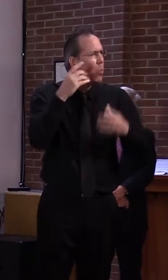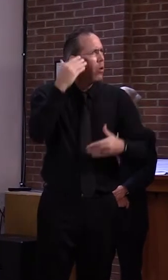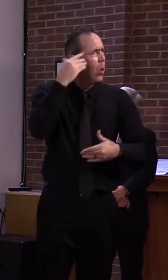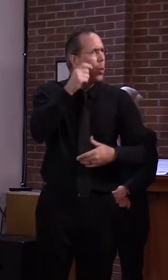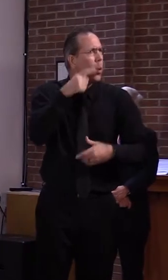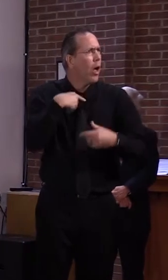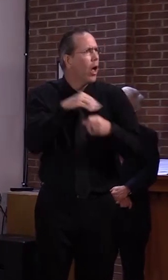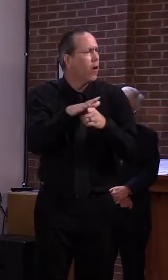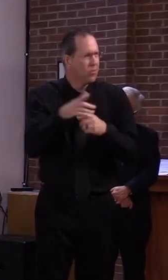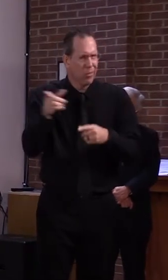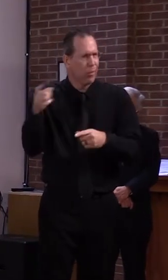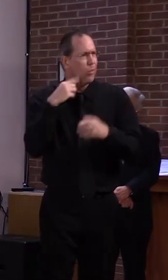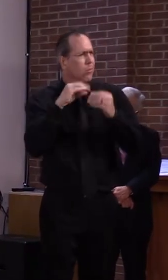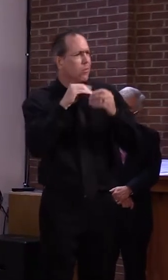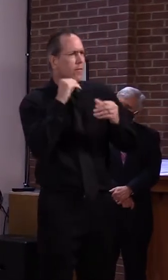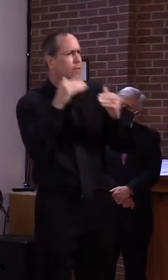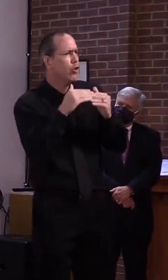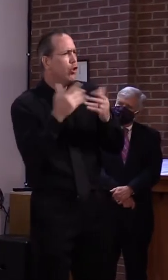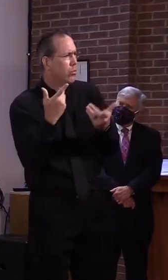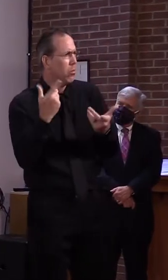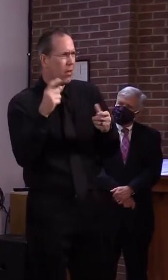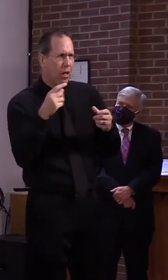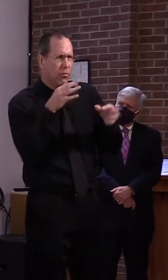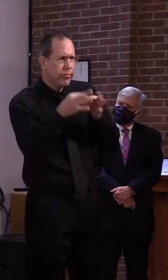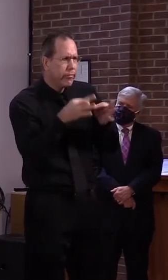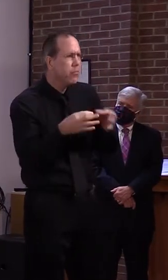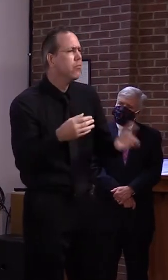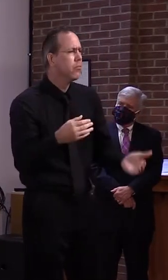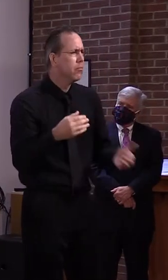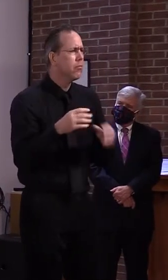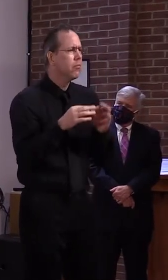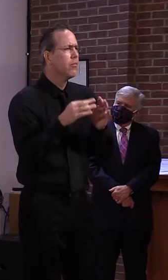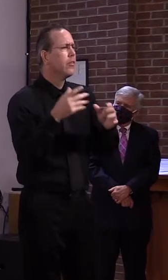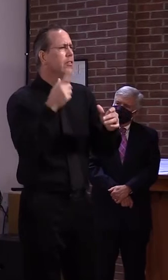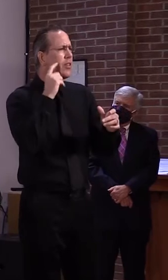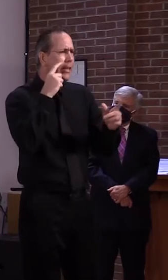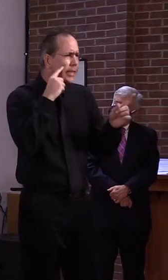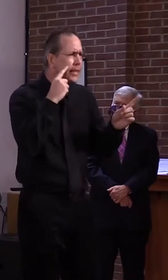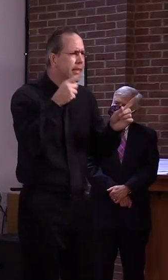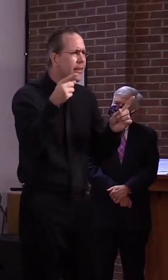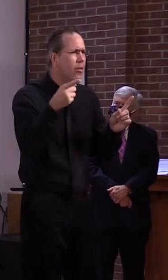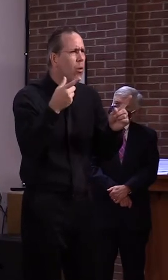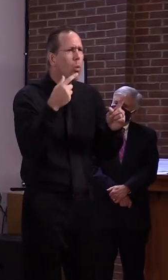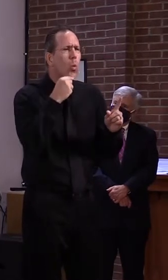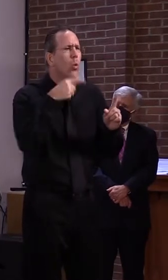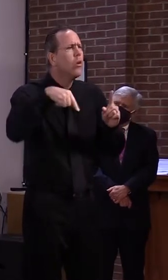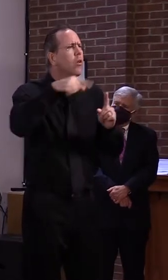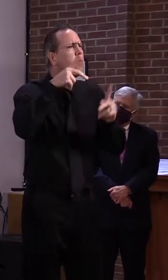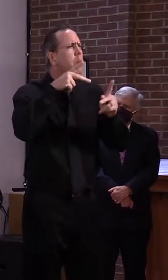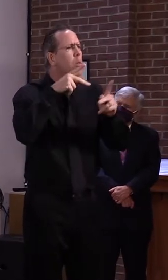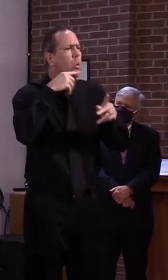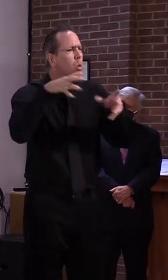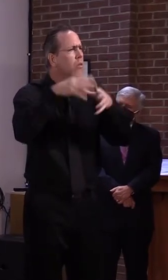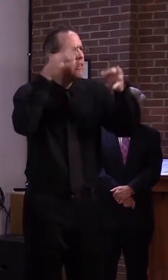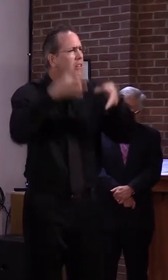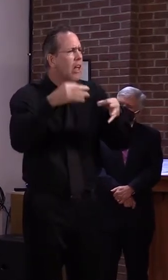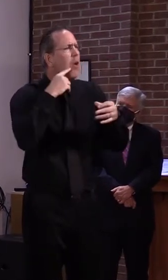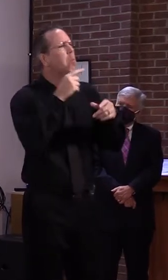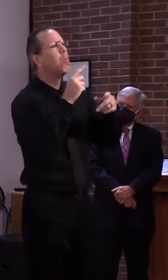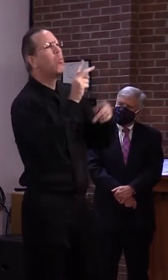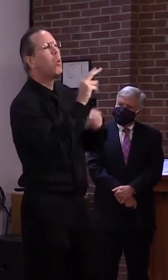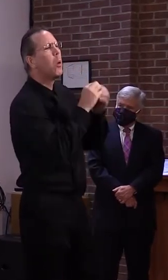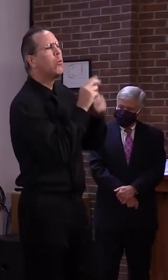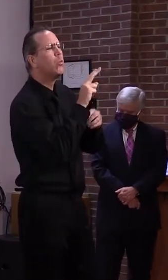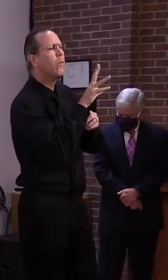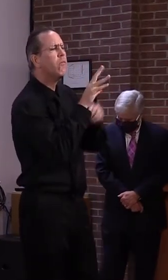Yeah, thanks, Mike. To a certain extent, I agree. You know, the public does, and parents specifically, do have an interest in that information, which is why we're